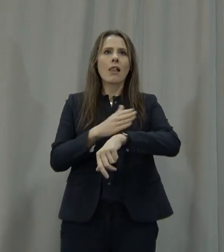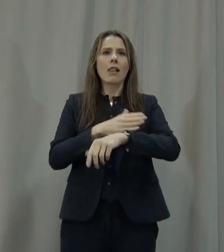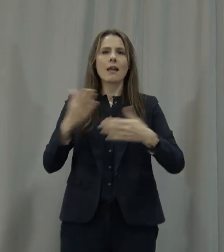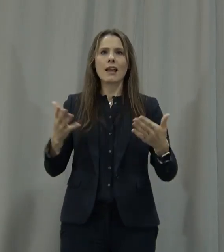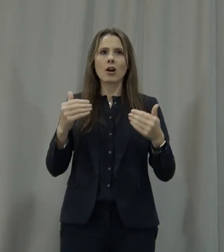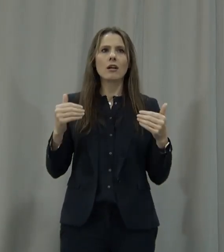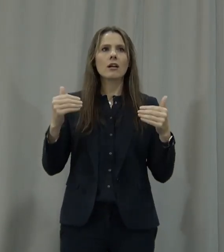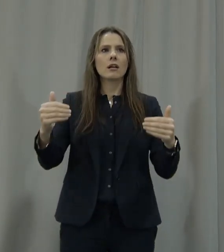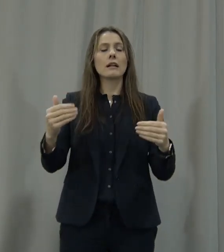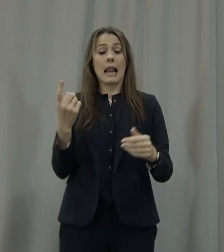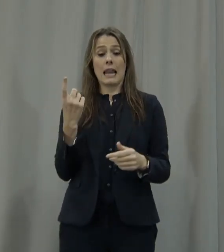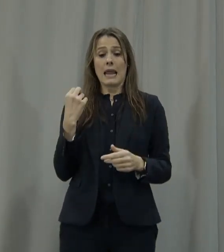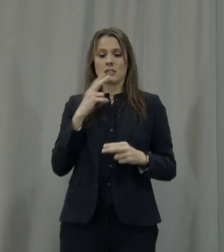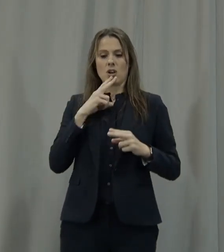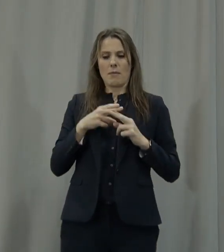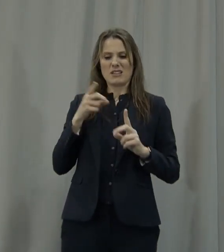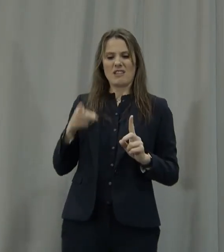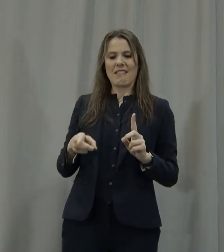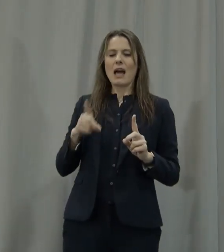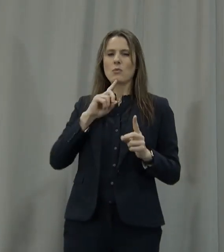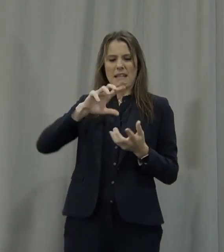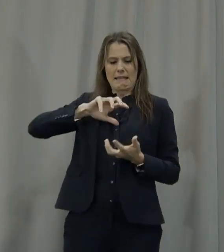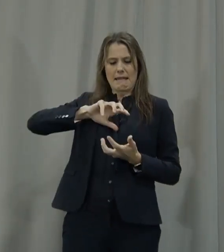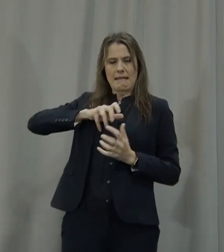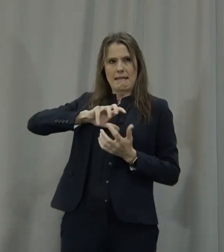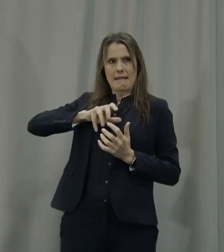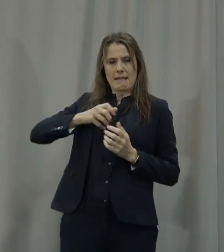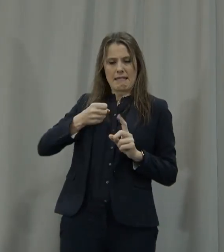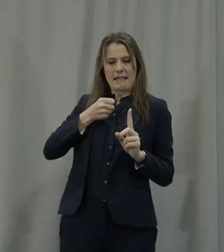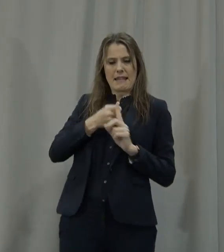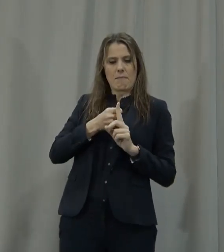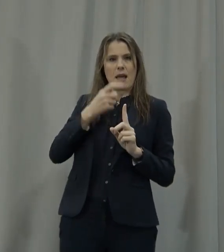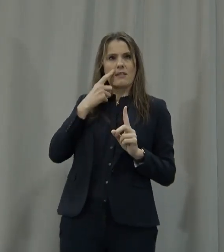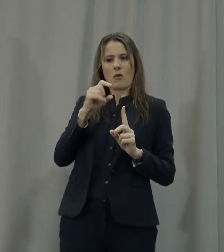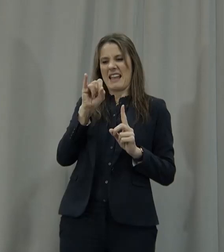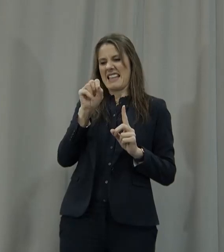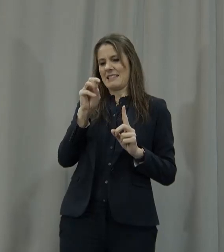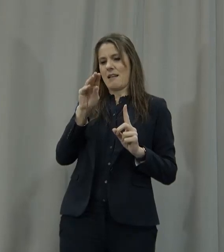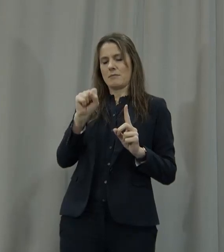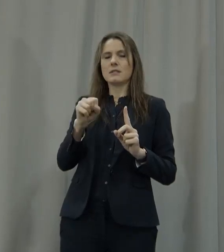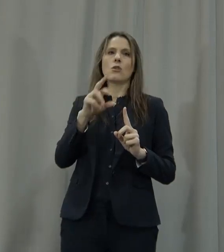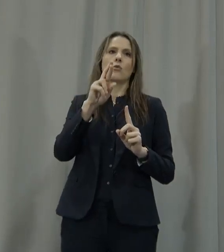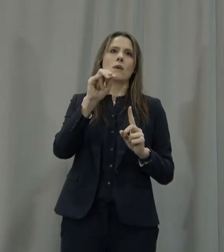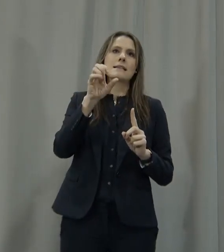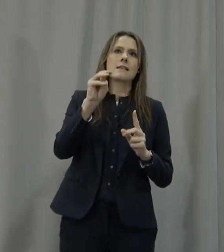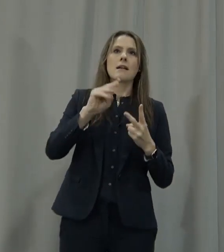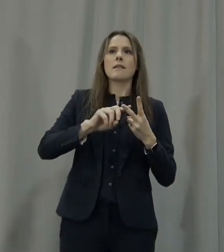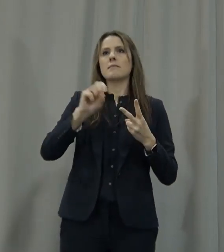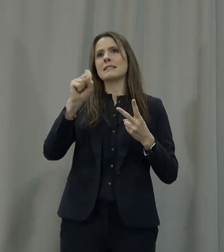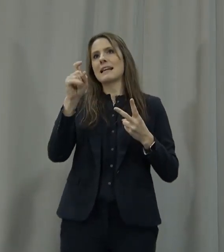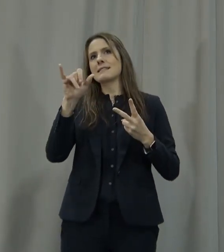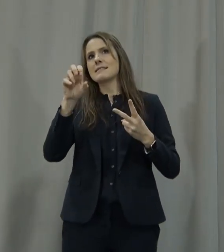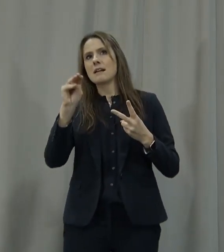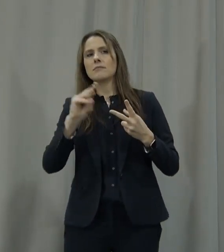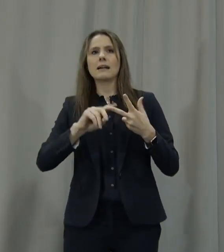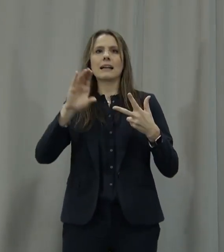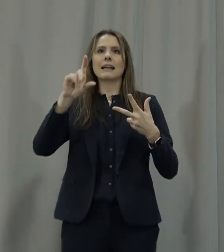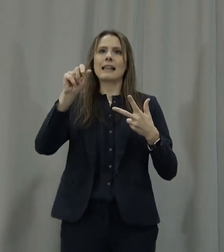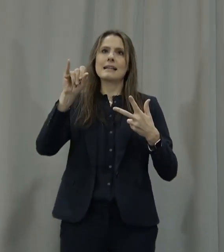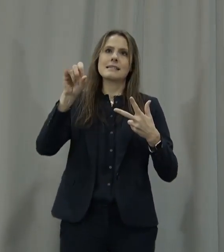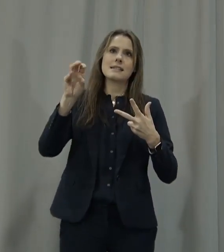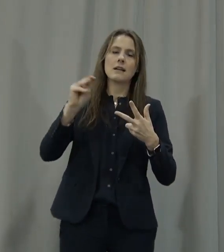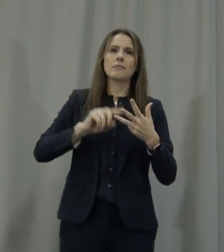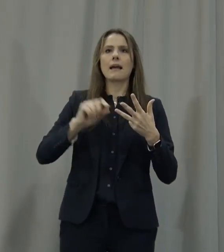last year's summit focused on the intersectionality and the impact of the isms, racism, sexism, classism,